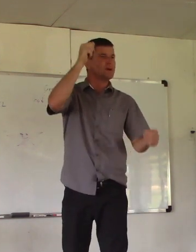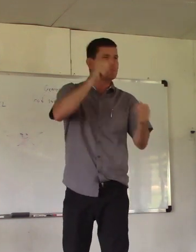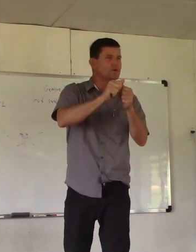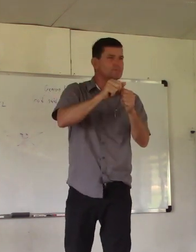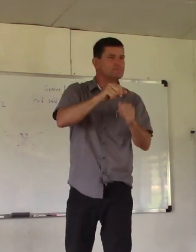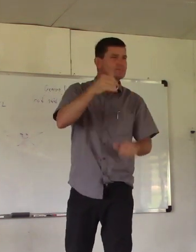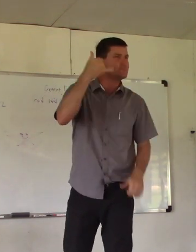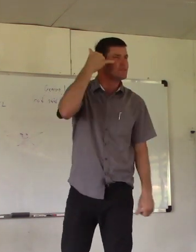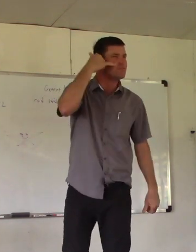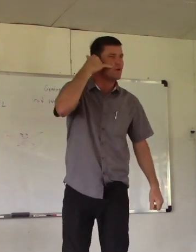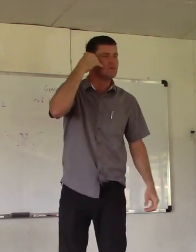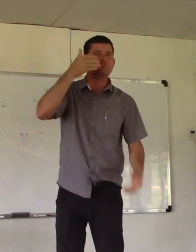Remember the phone.